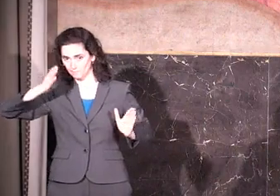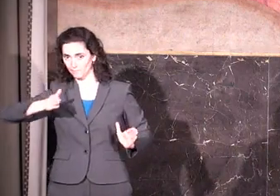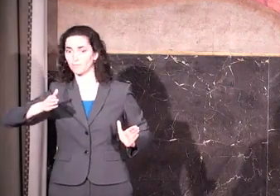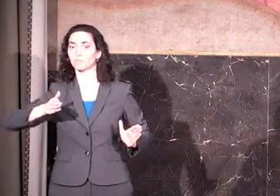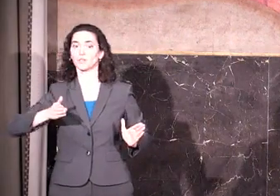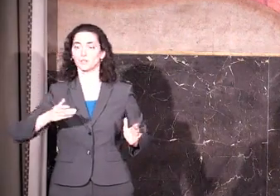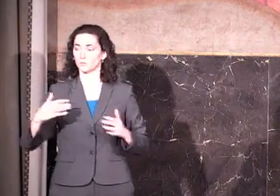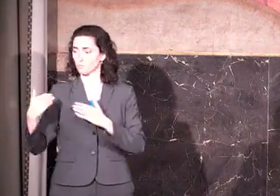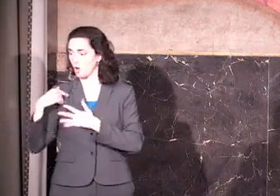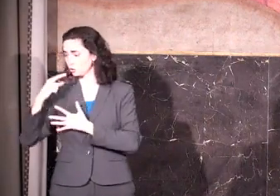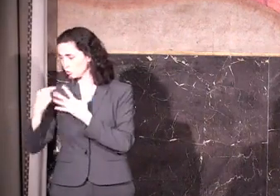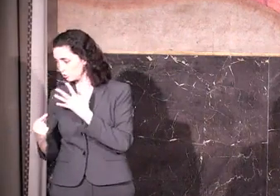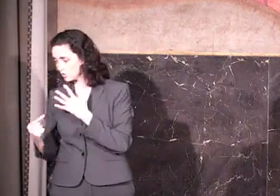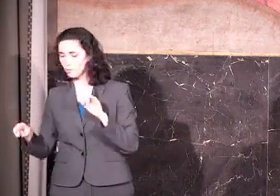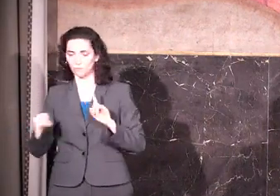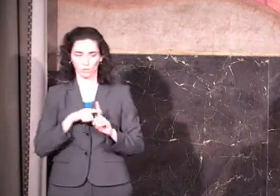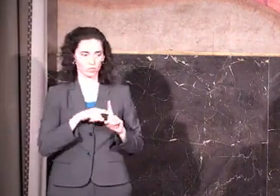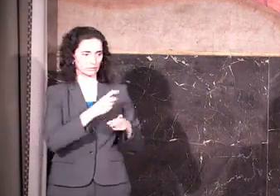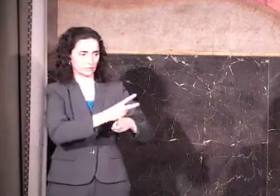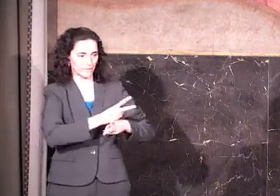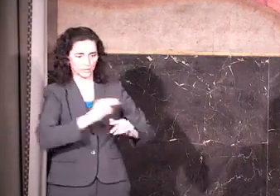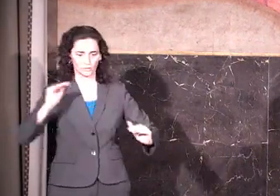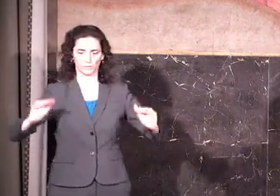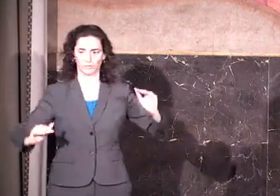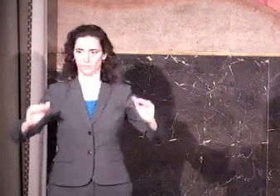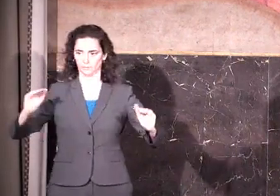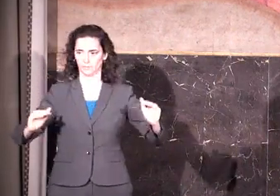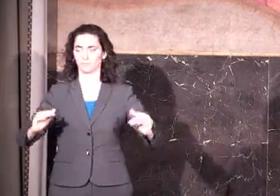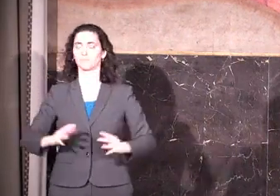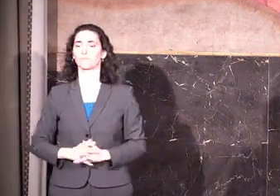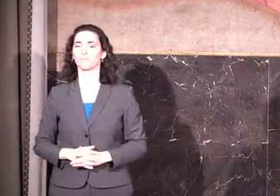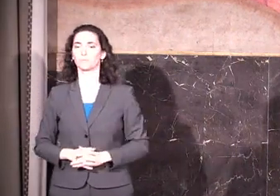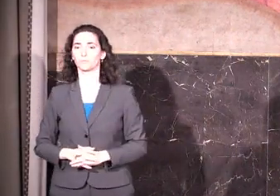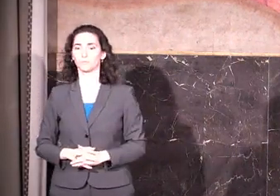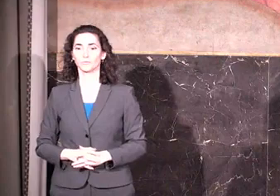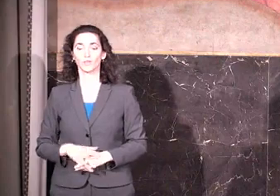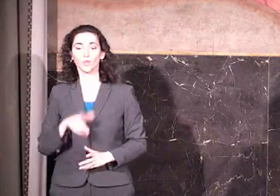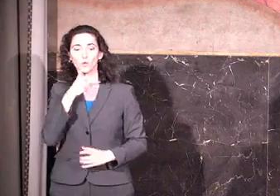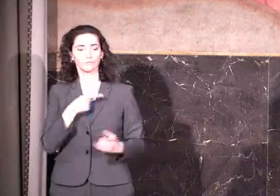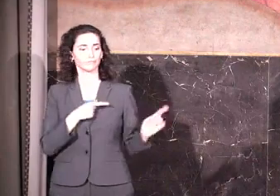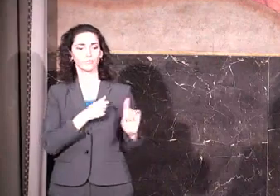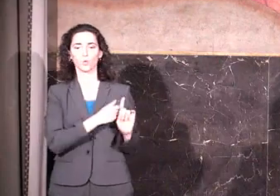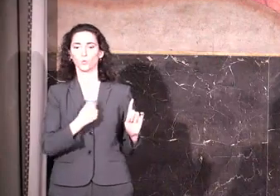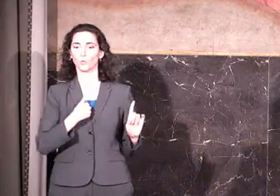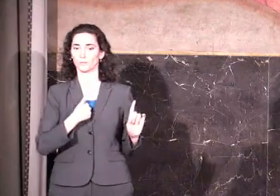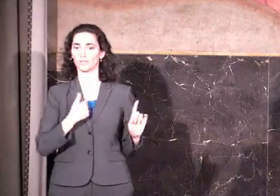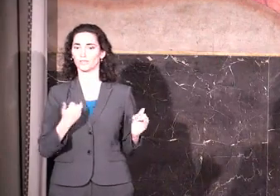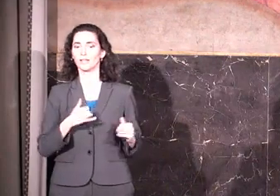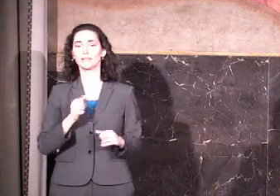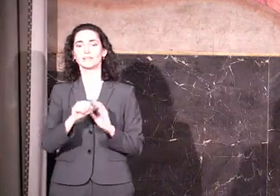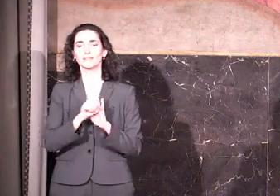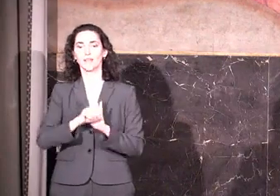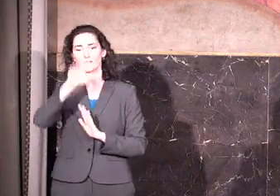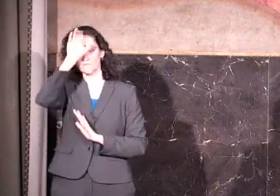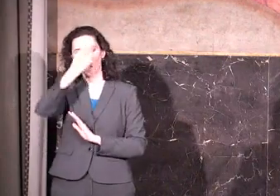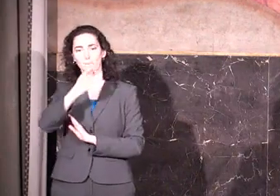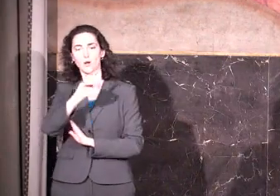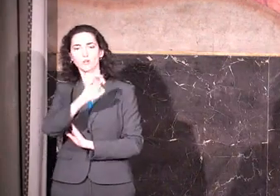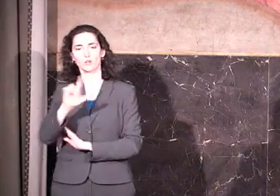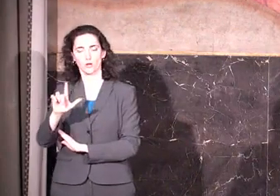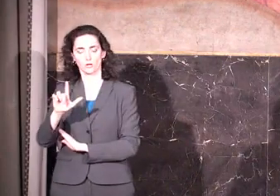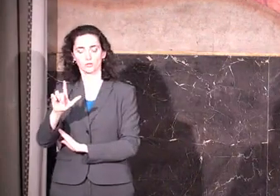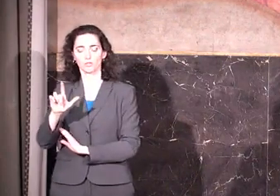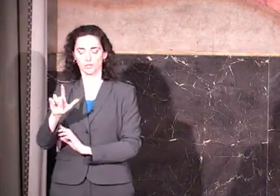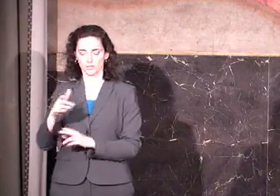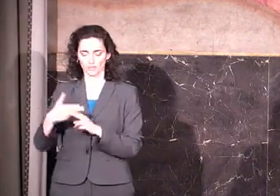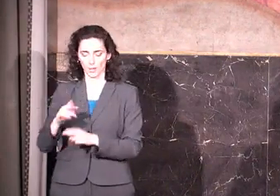on. I have with me today, and he'll speak in just a few minutes, State Fire Marshal Butch Browning. He's going to make some remarks concerning